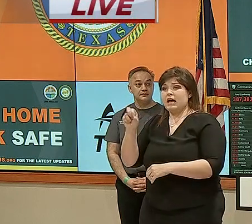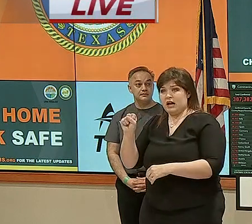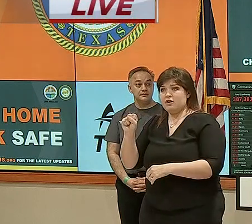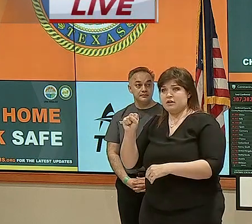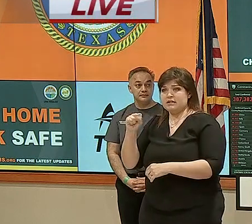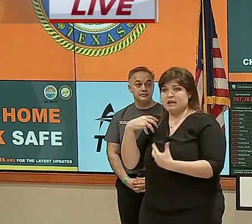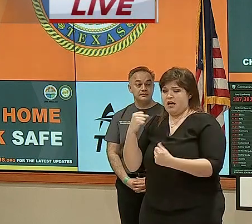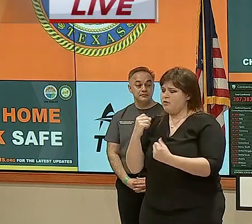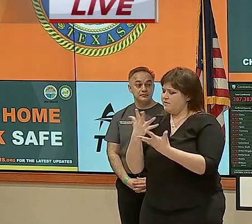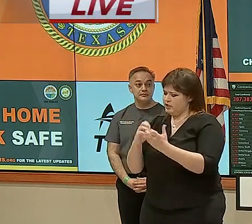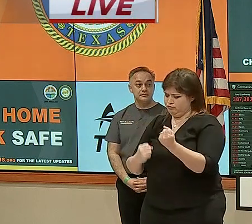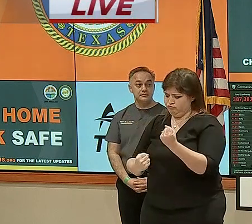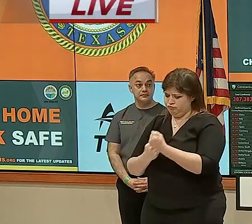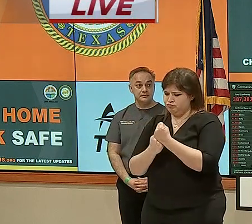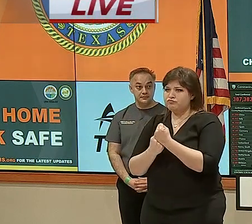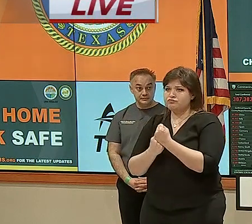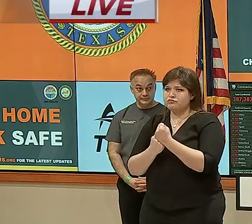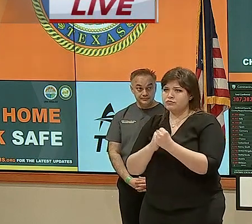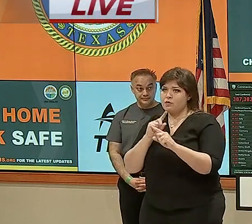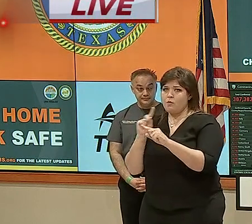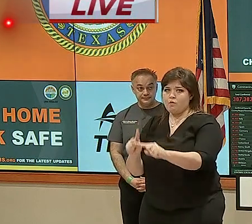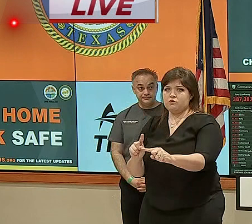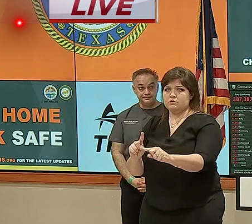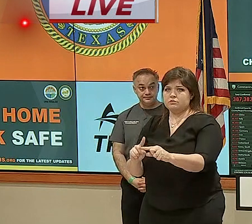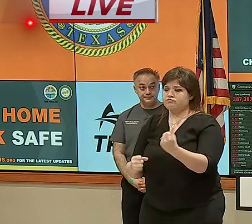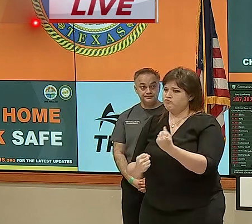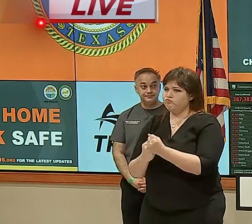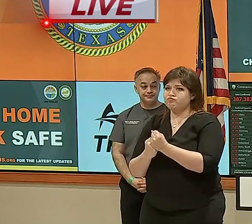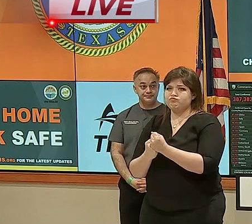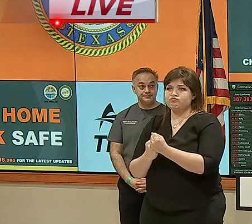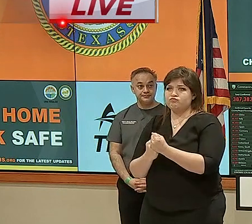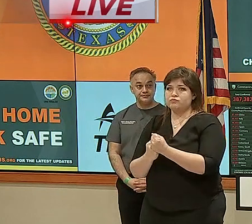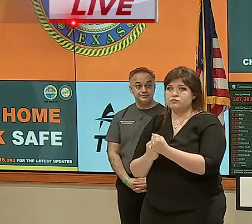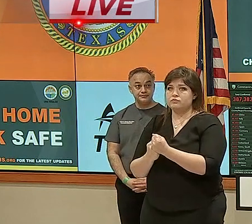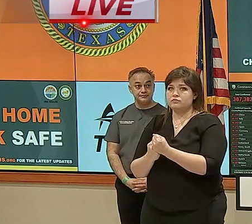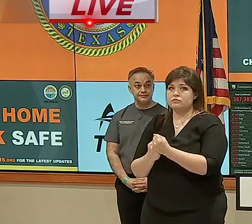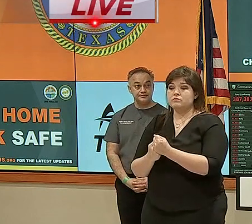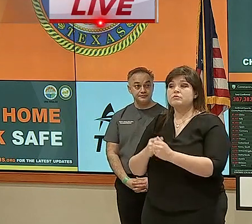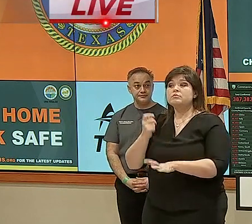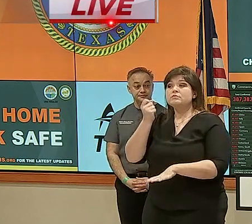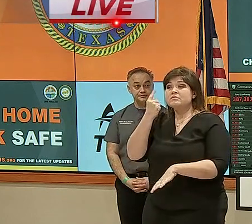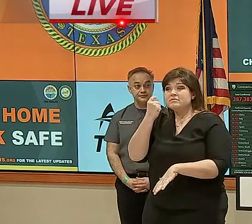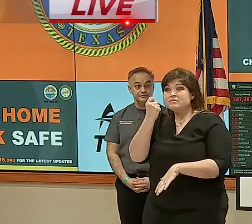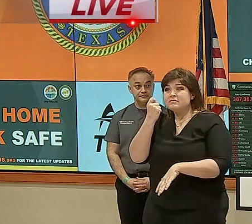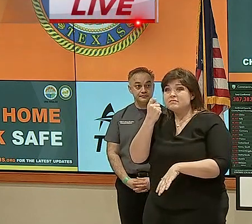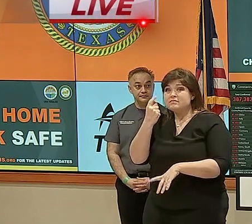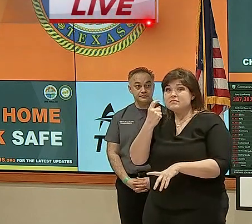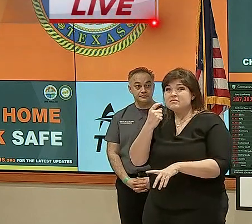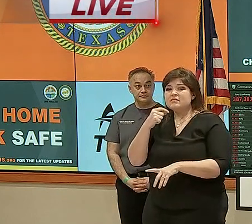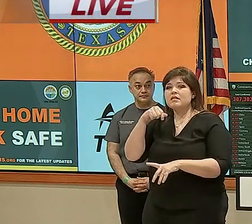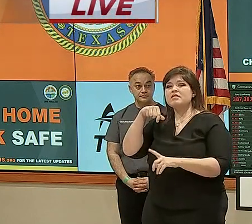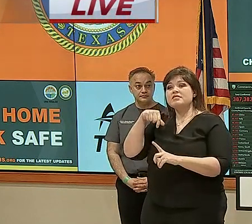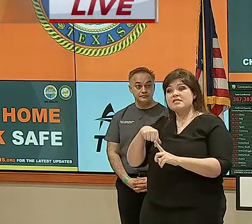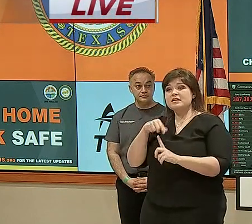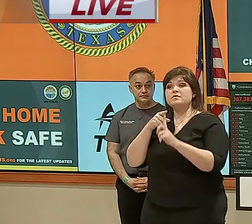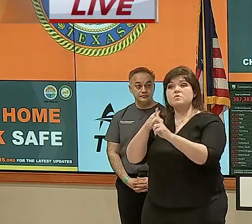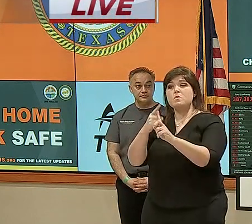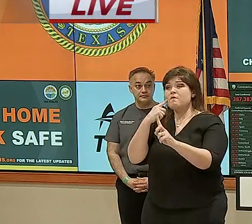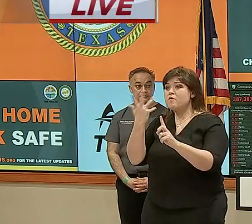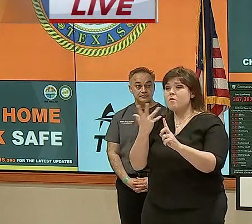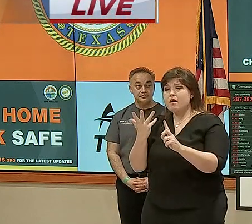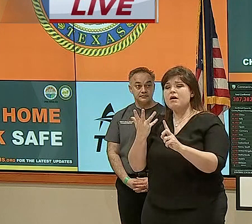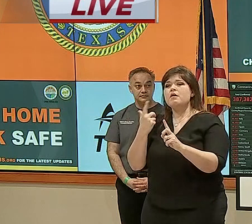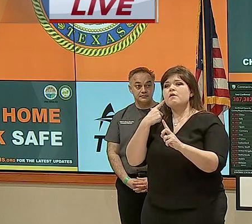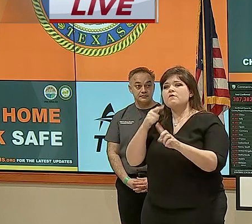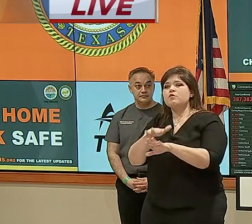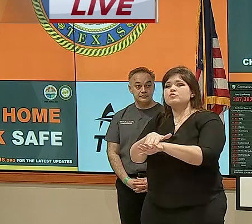decision, the directive that was just issued. Put it simply, the idea here is to buy us time. Cities of